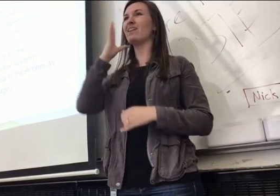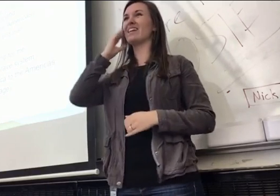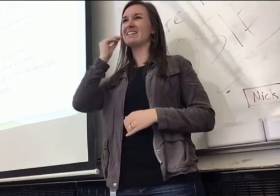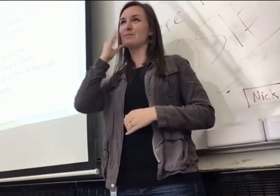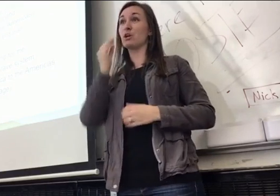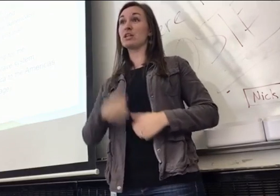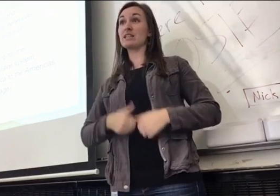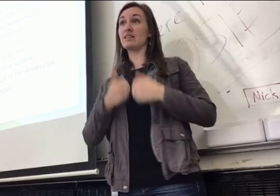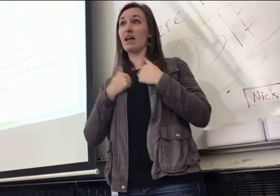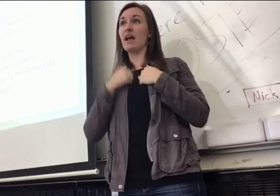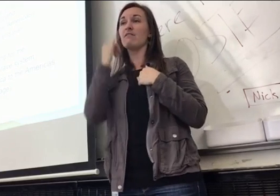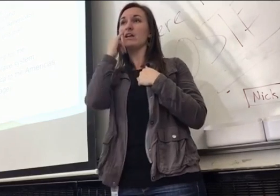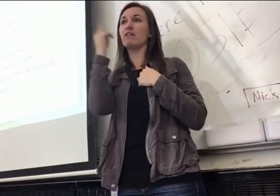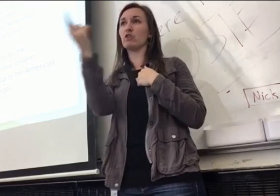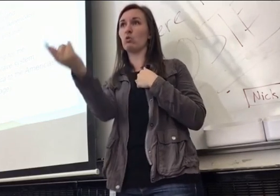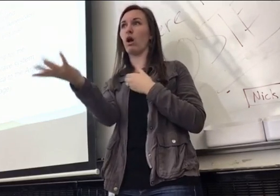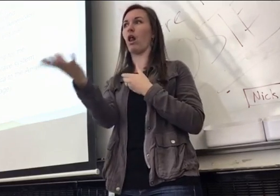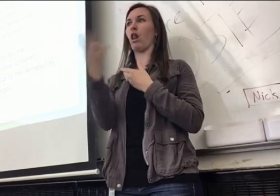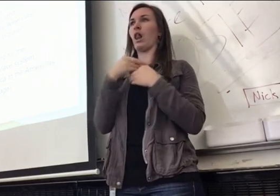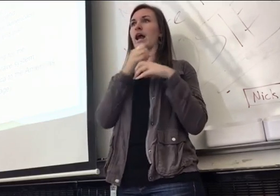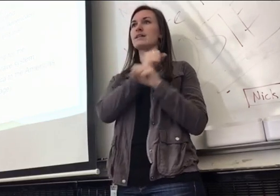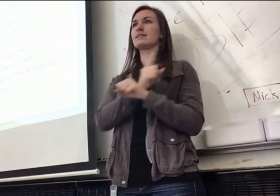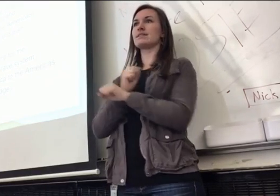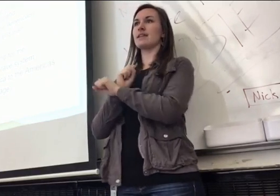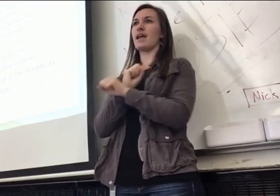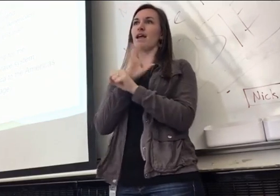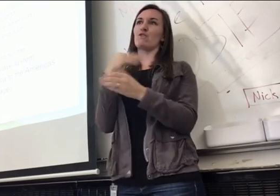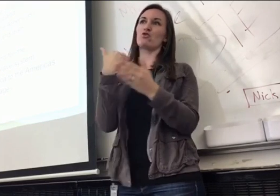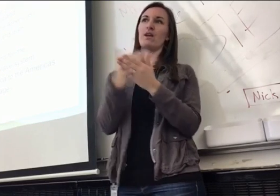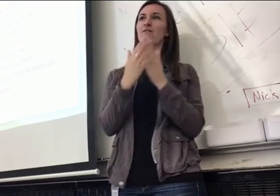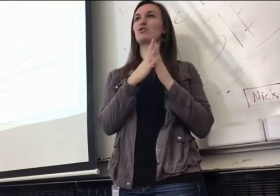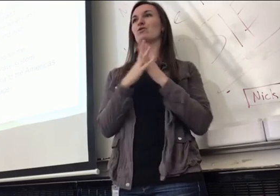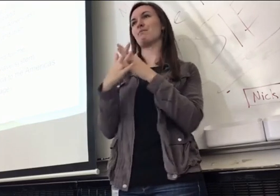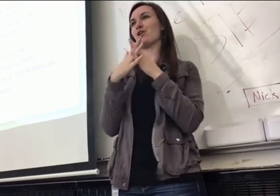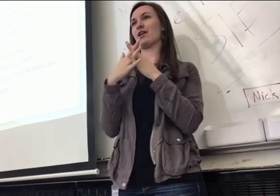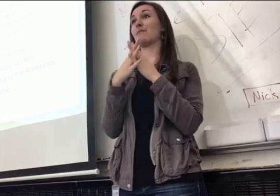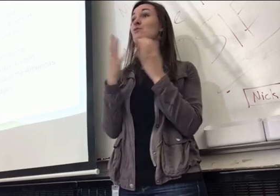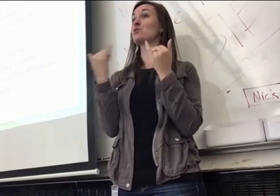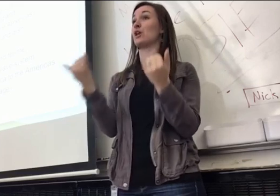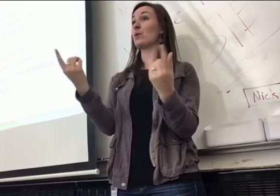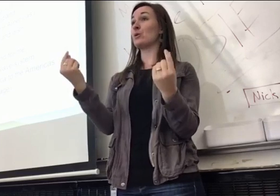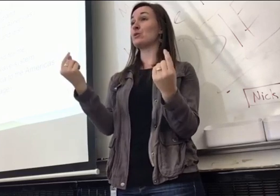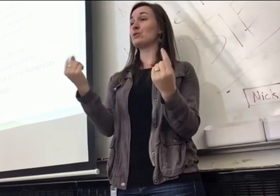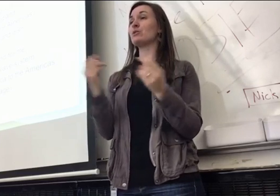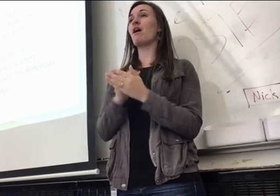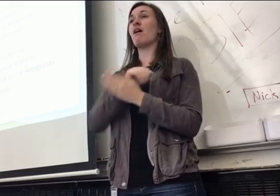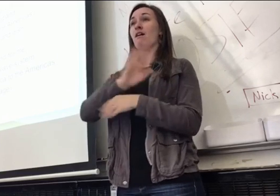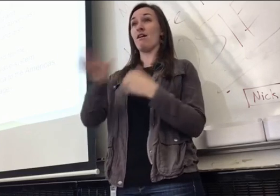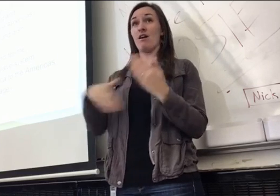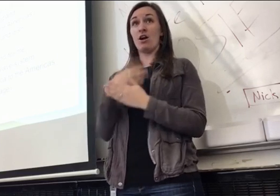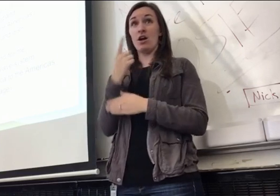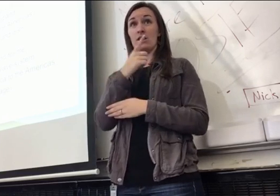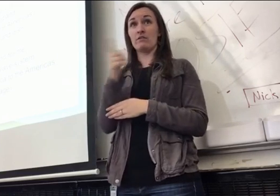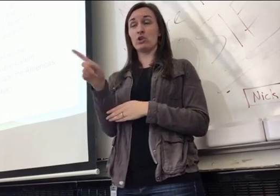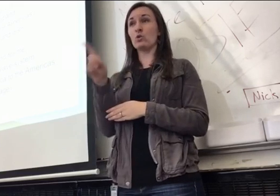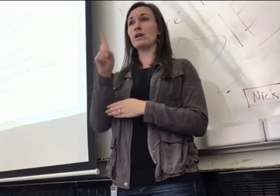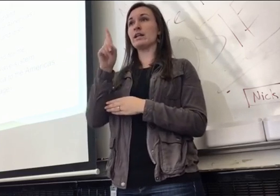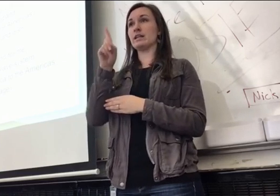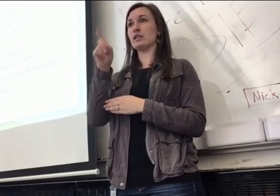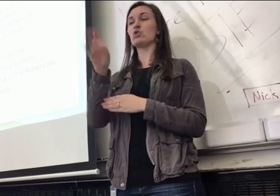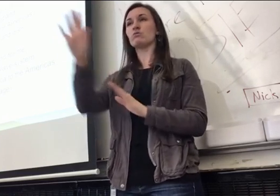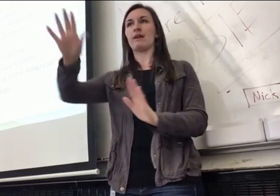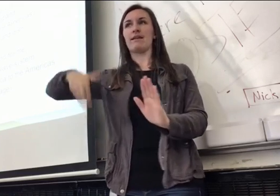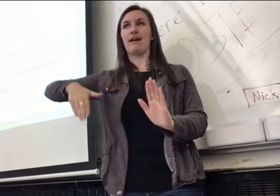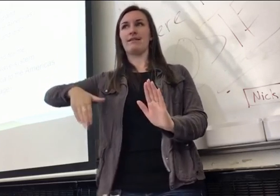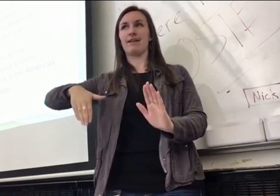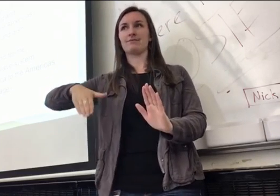would be like if you were to come as a slave into the Americas. So here's what you're going to do. All of you need to get not